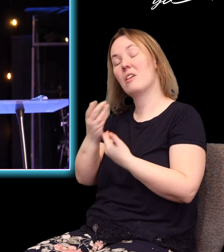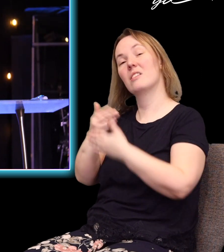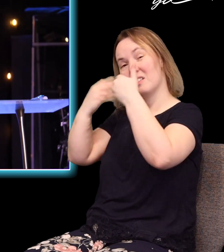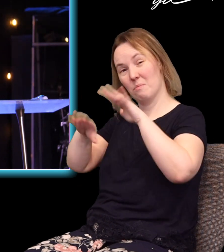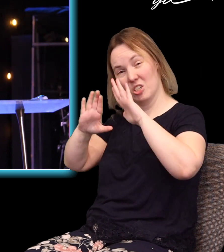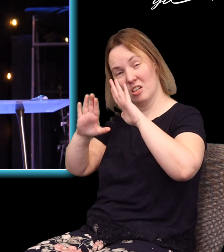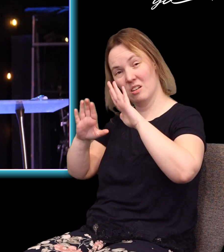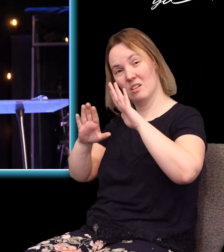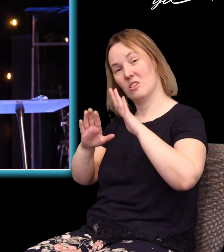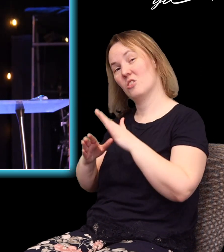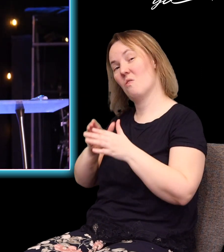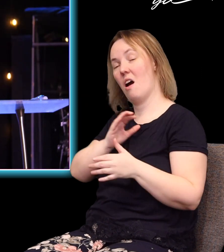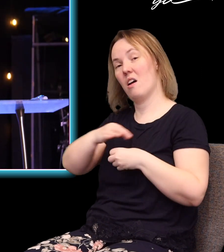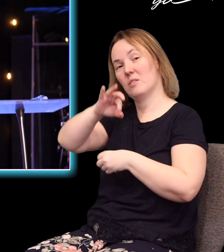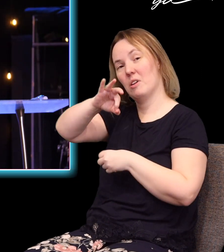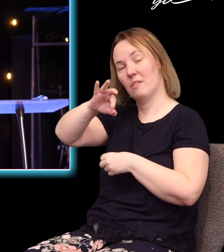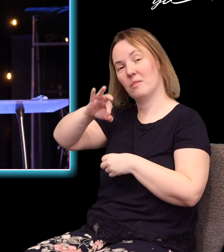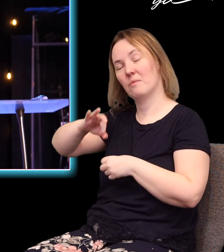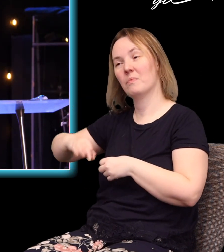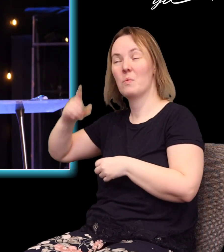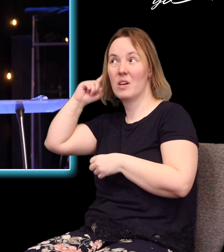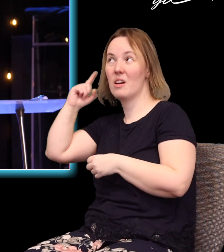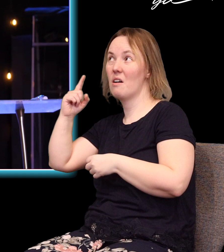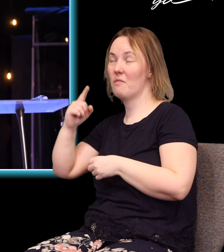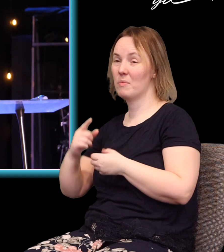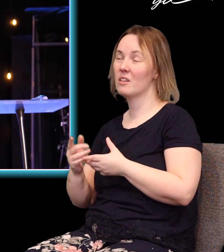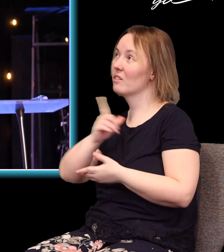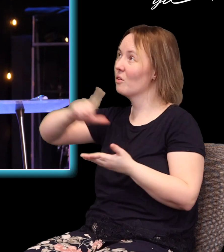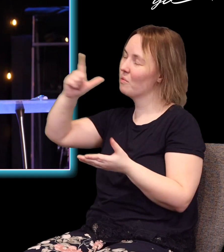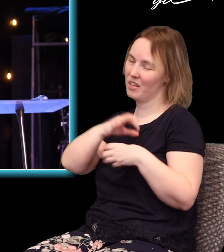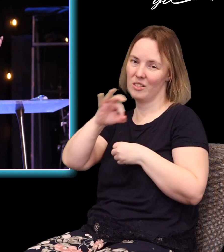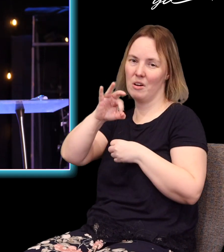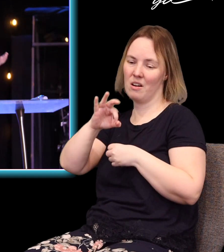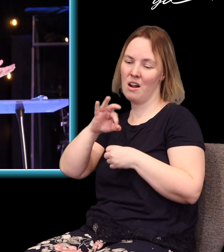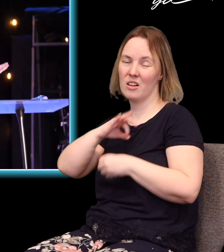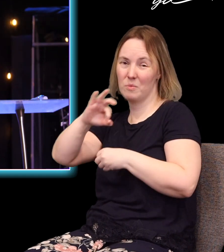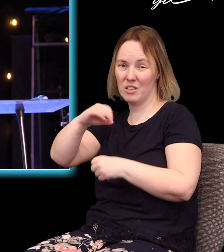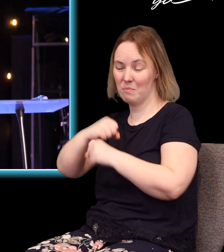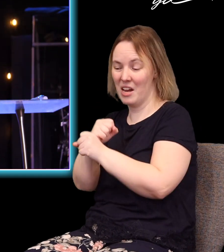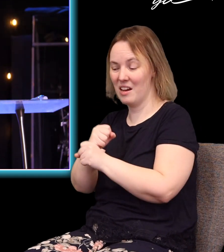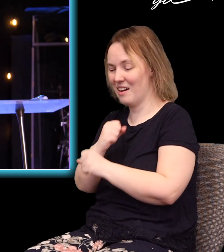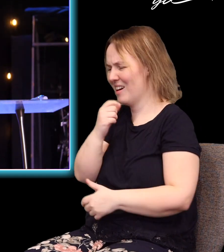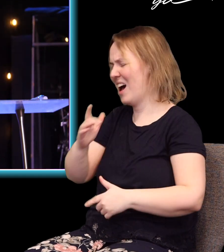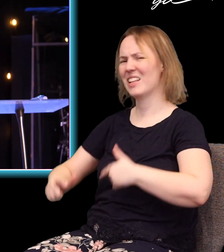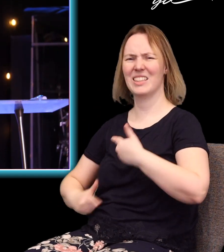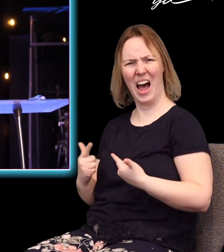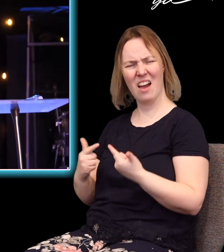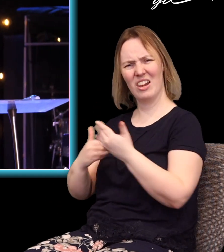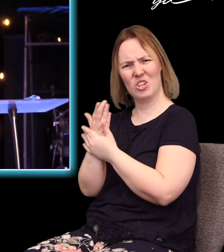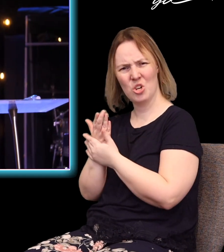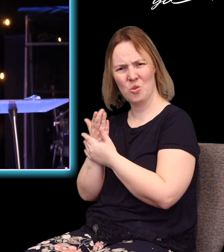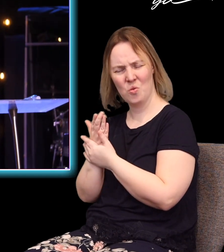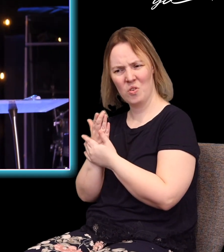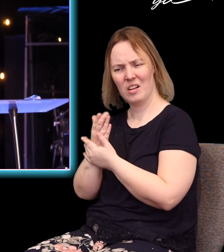spirit prominence. We hear from the Lord with our spirit. Our spirit is made alive and new in God when we come to Christ. And our